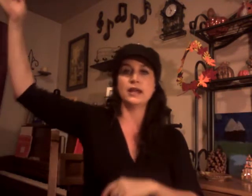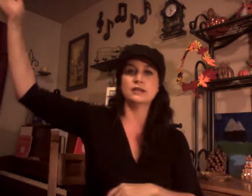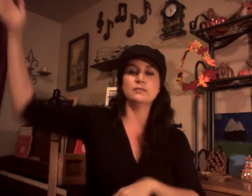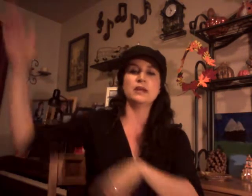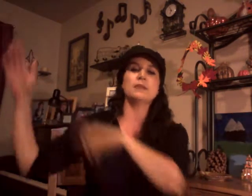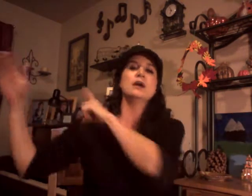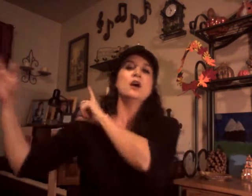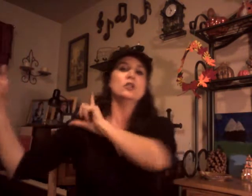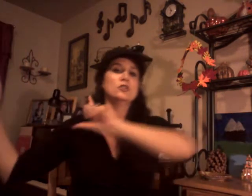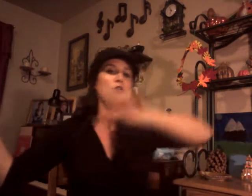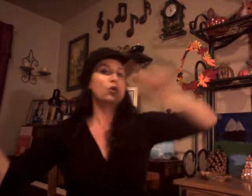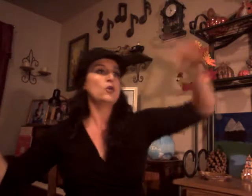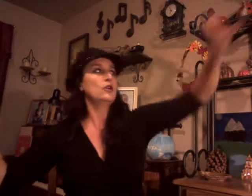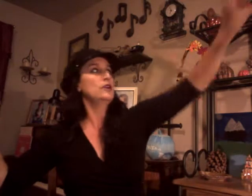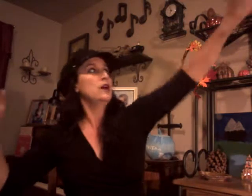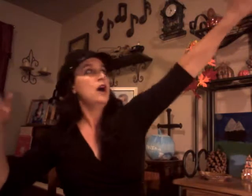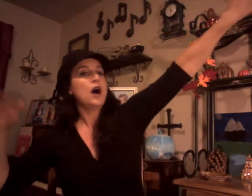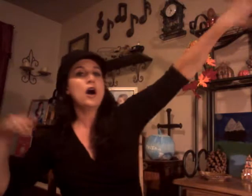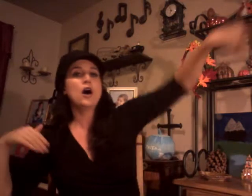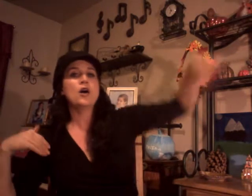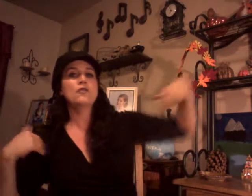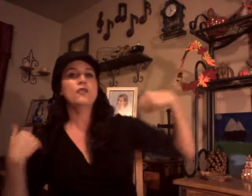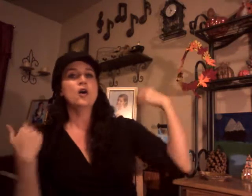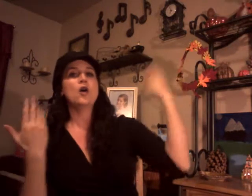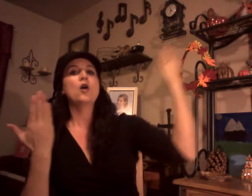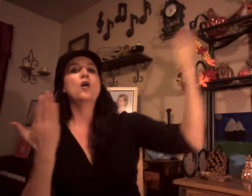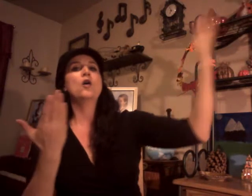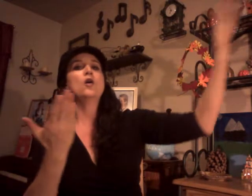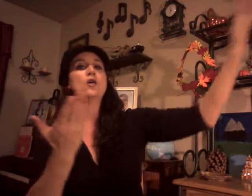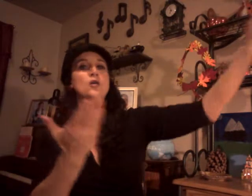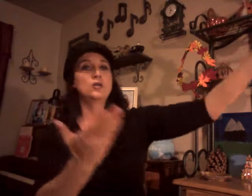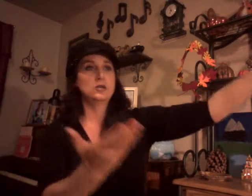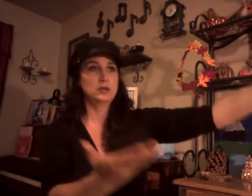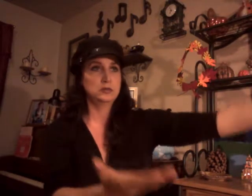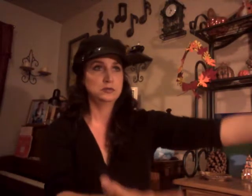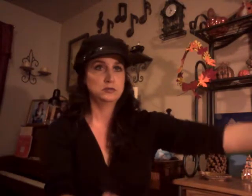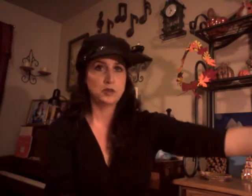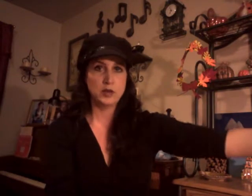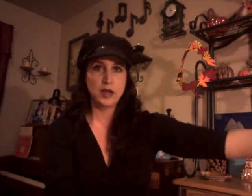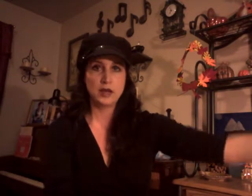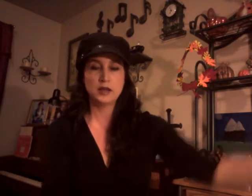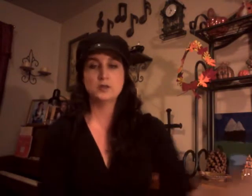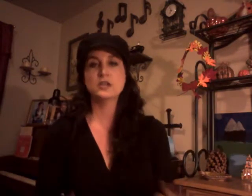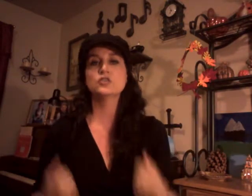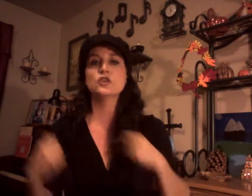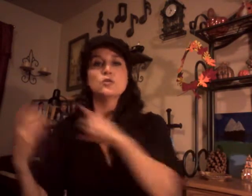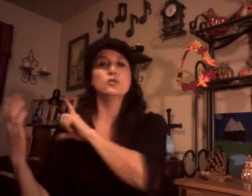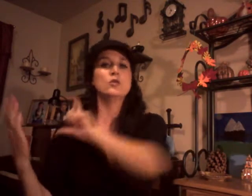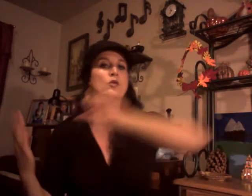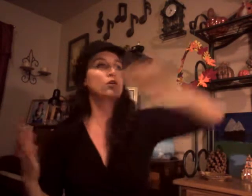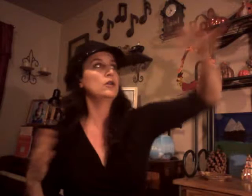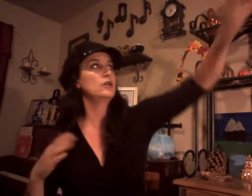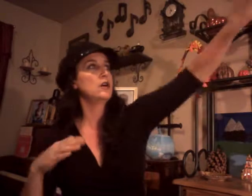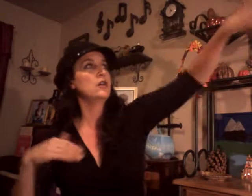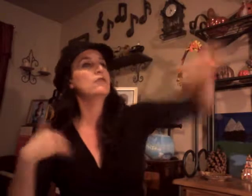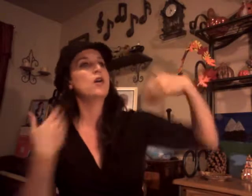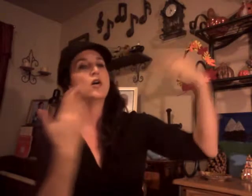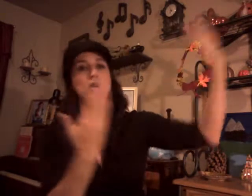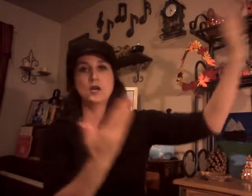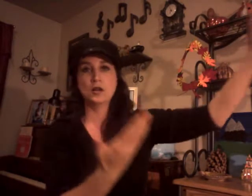can be up. Lord of all. Okay, we can show Lord of all.